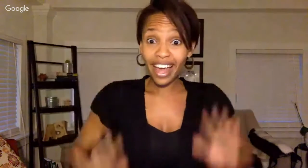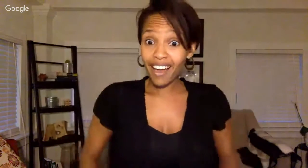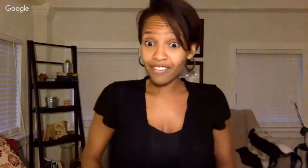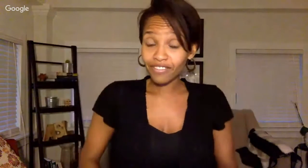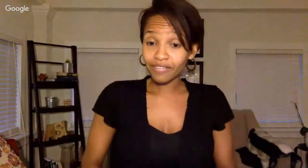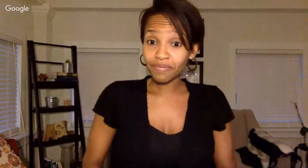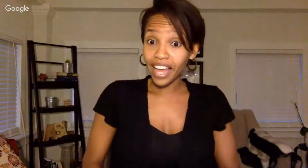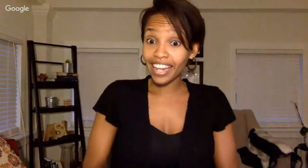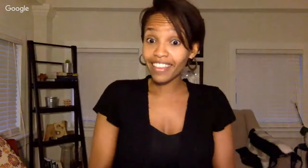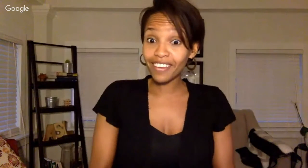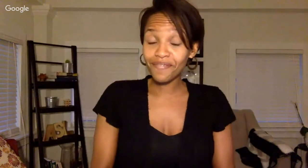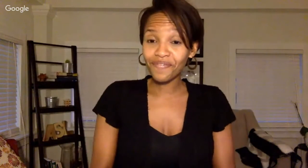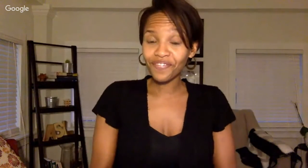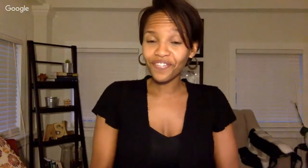have. Anything?